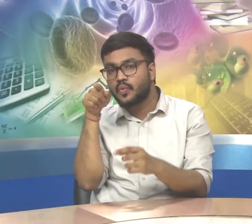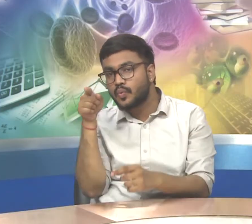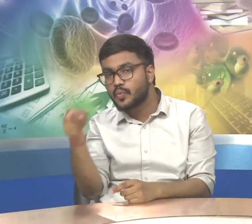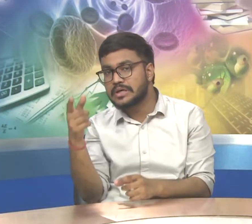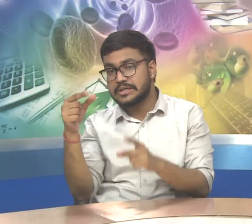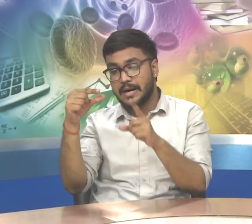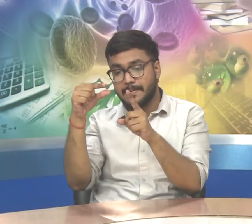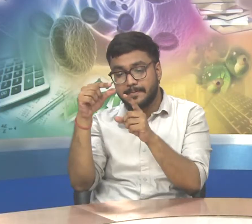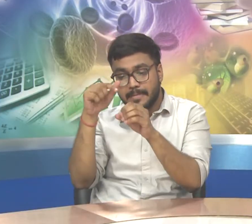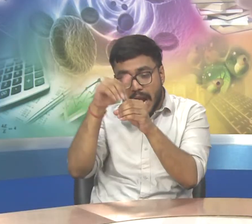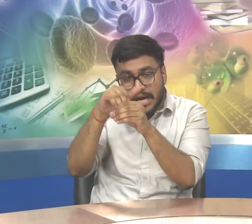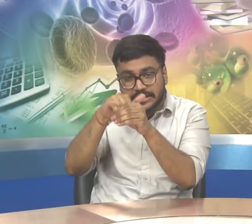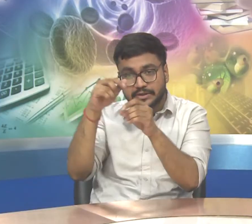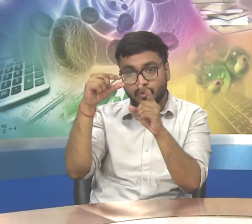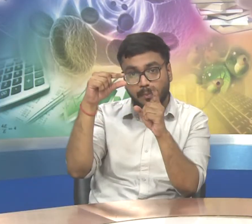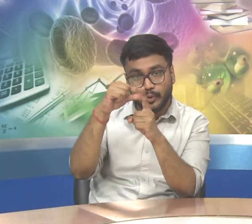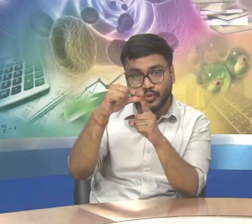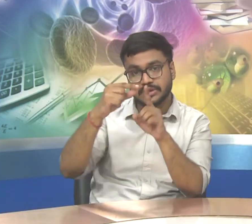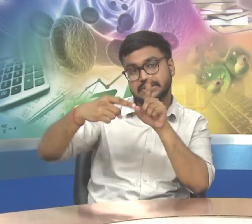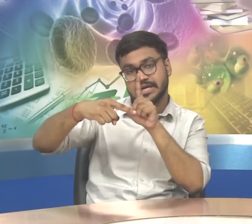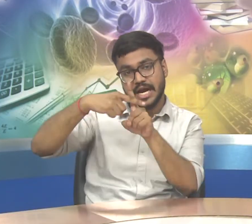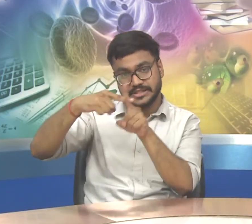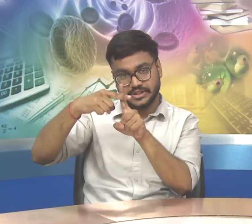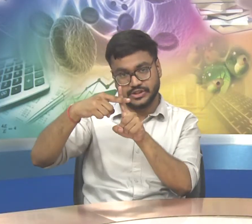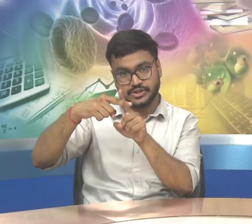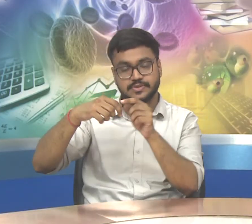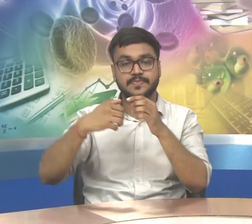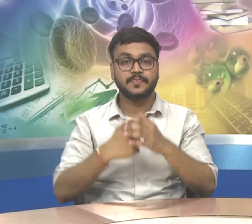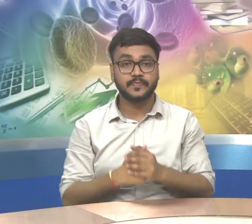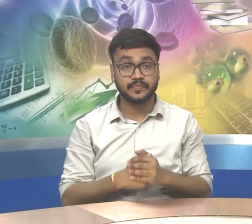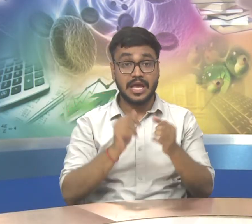An electron has a negative charge